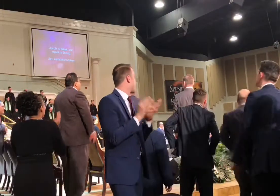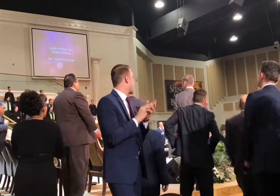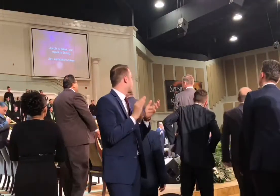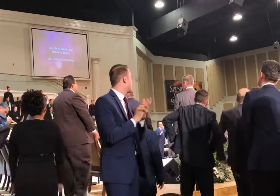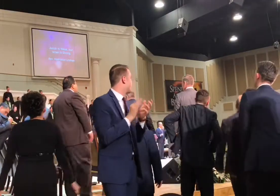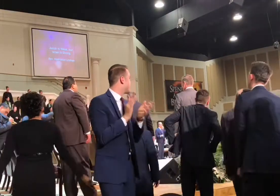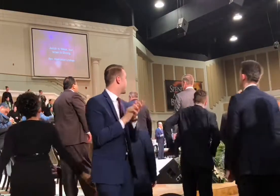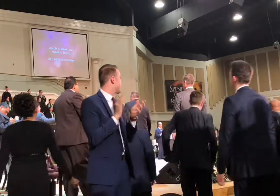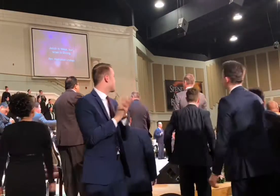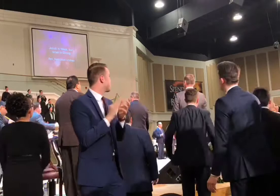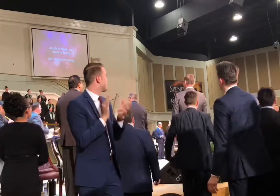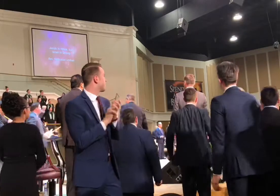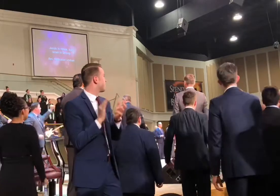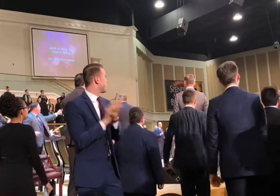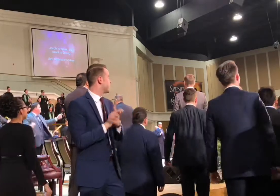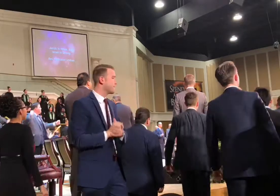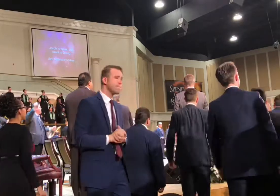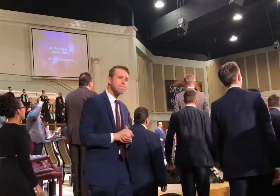Woo.